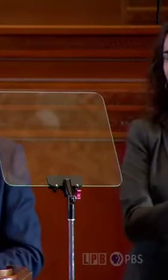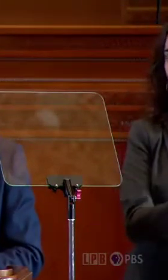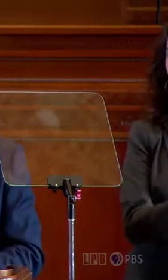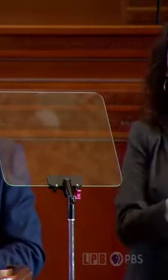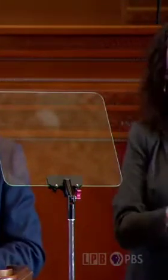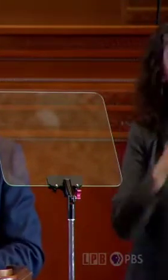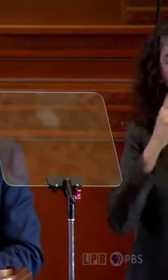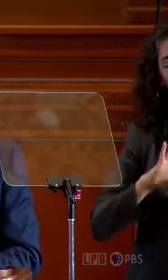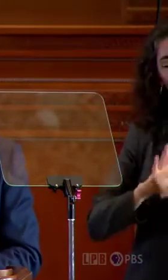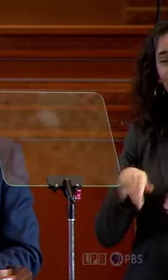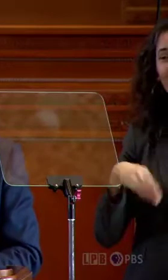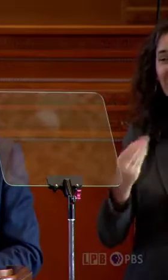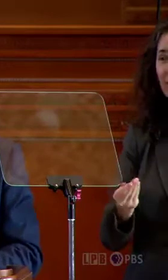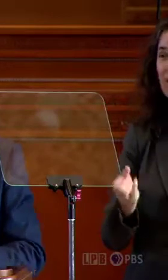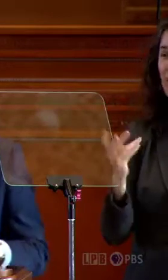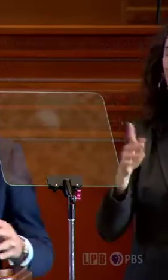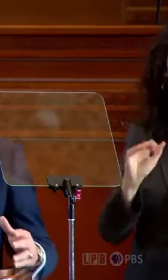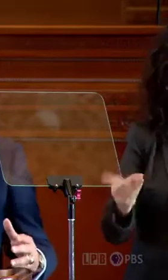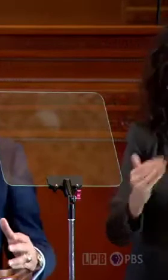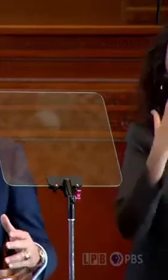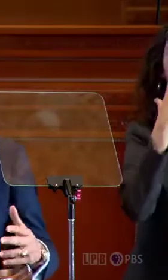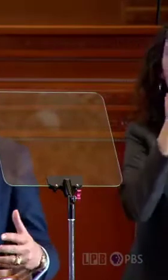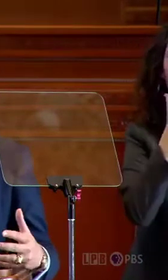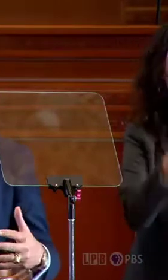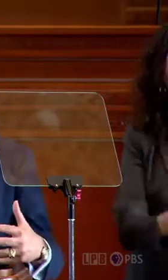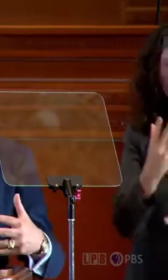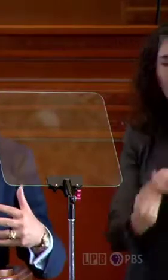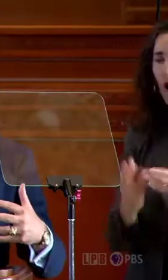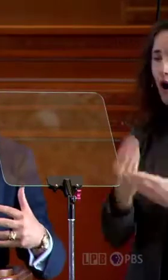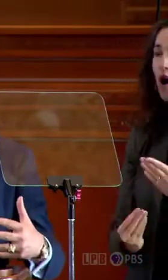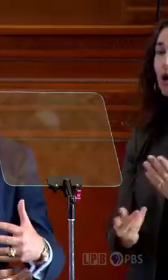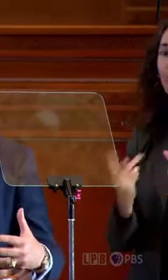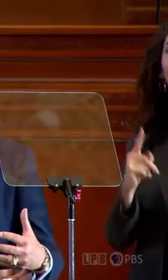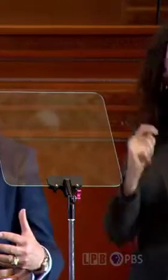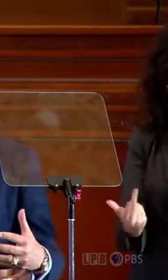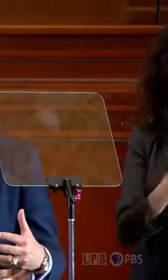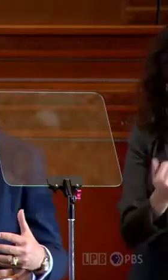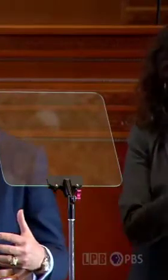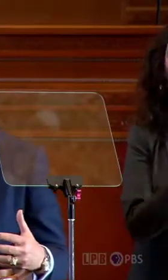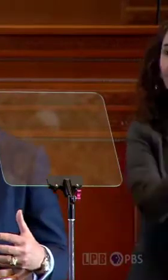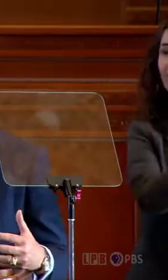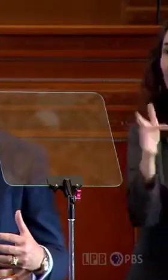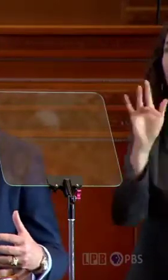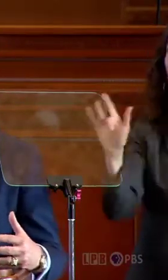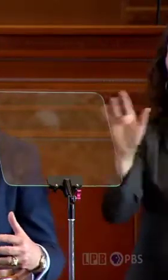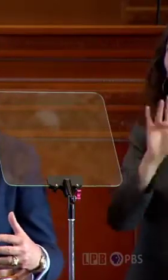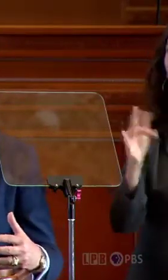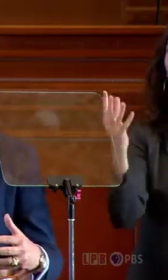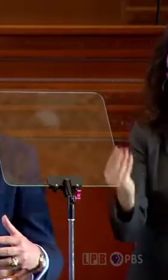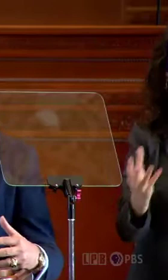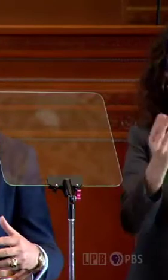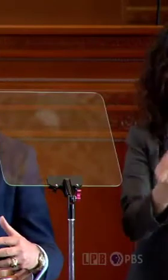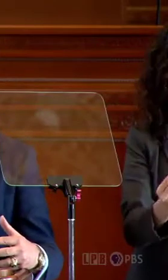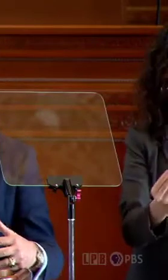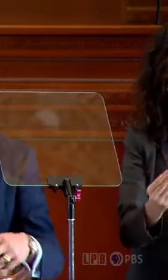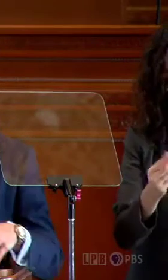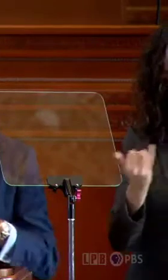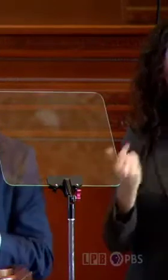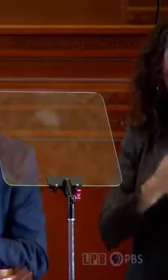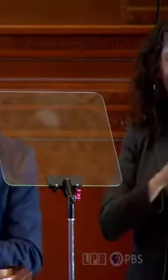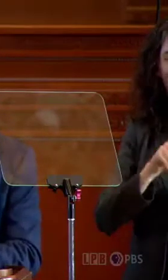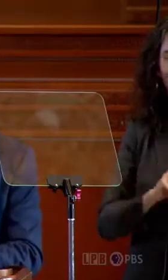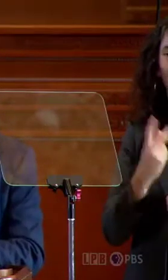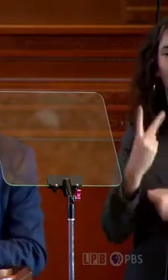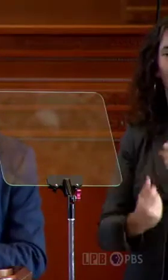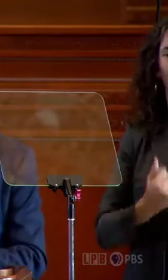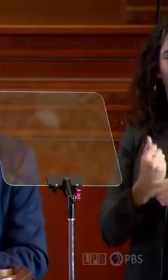because of COVID-19. We've lost people who should be in this room with us right now. It was exactly 2 years ago today that we marked